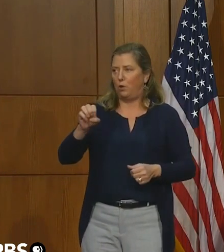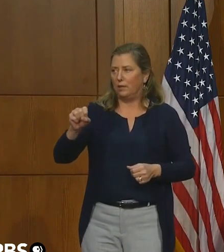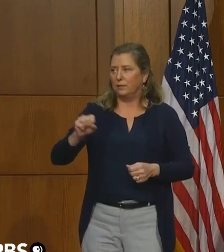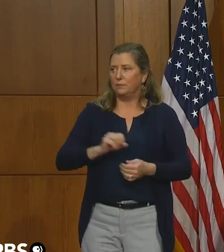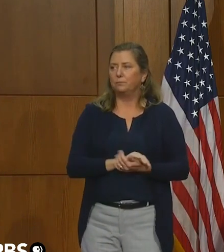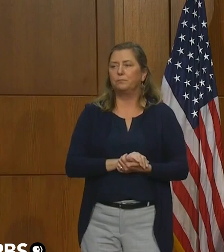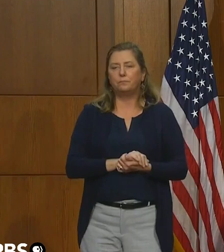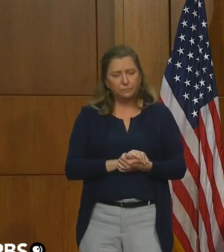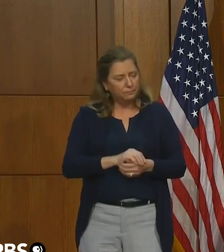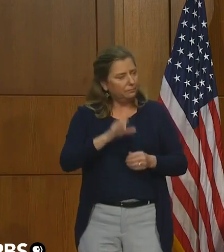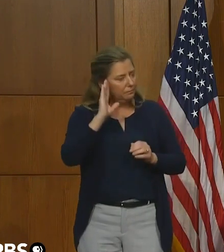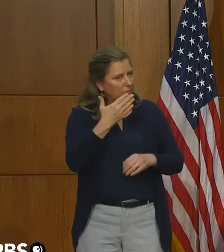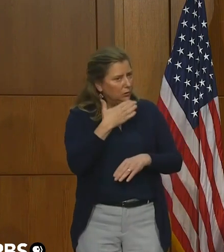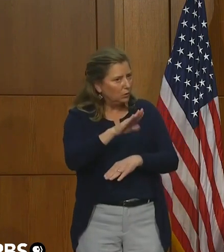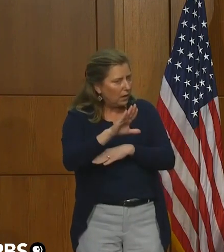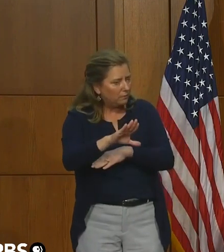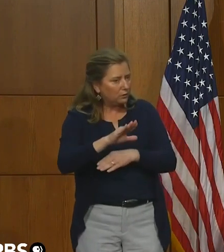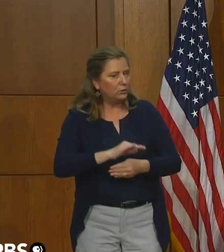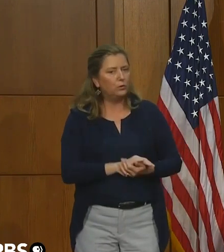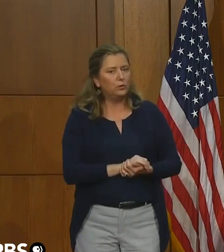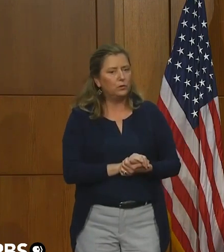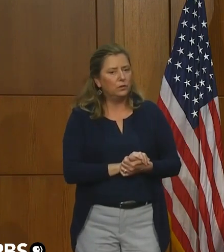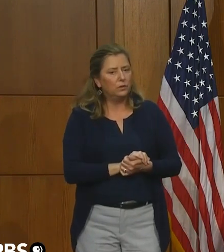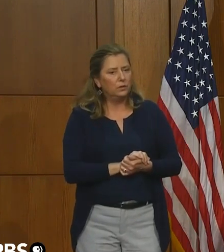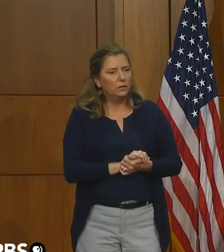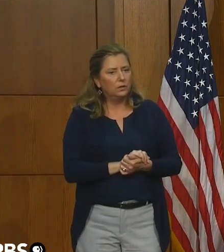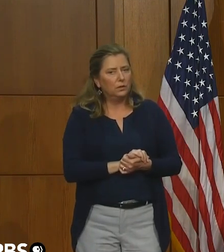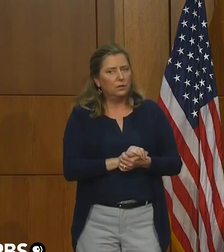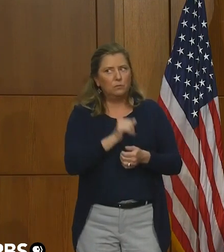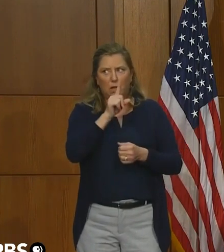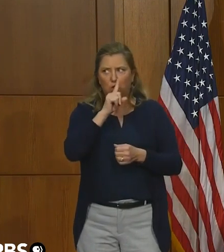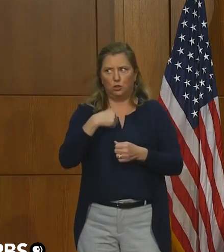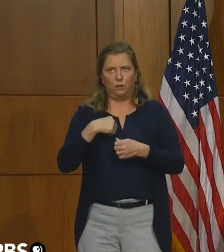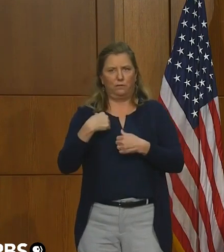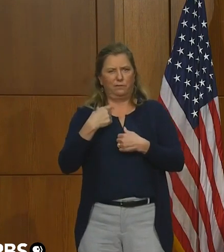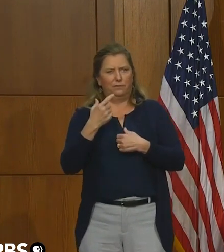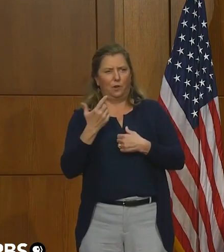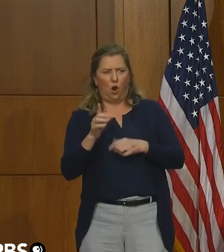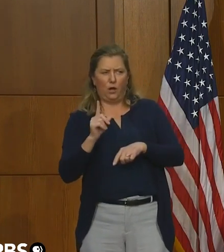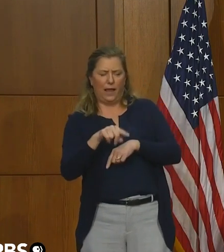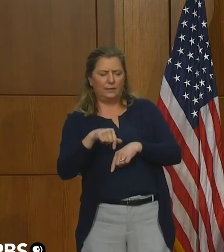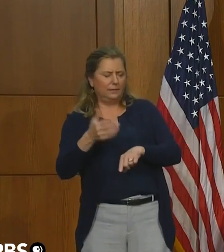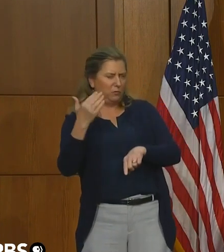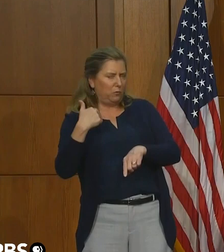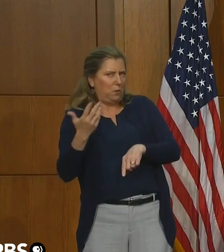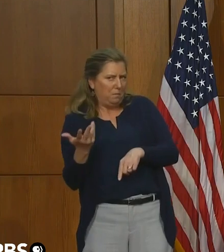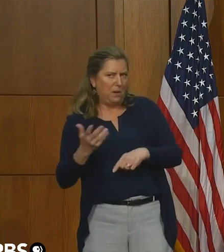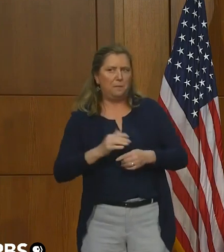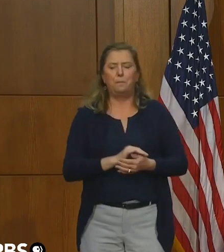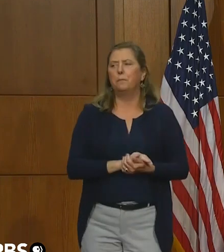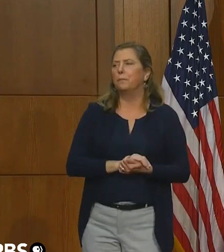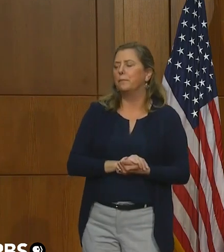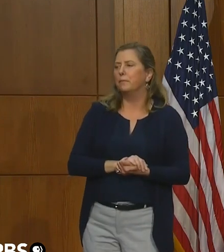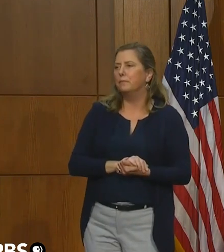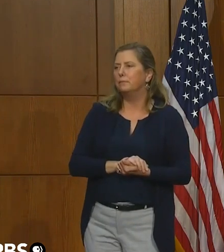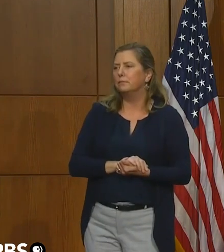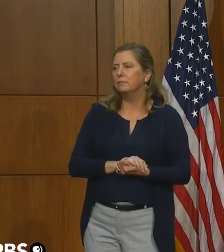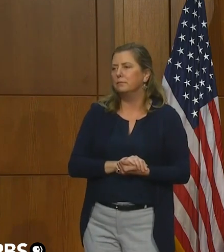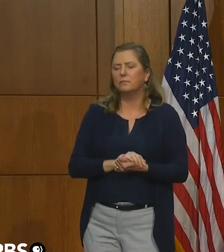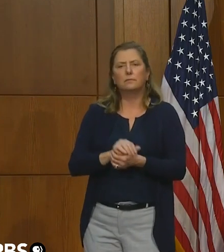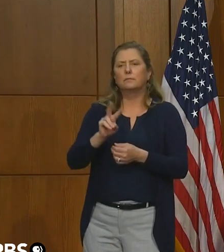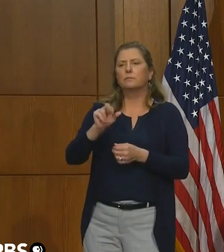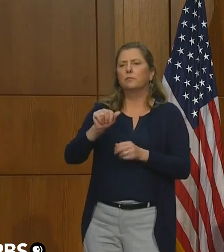Press. Yeah, hi, good afternoon. I'm not sure if I'm following up or repeating a question that was just asked, but what tools does the